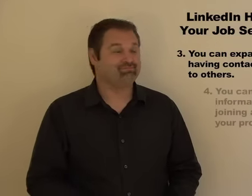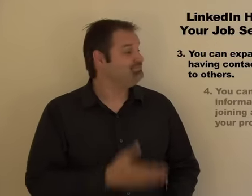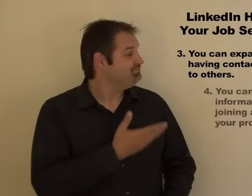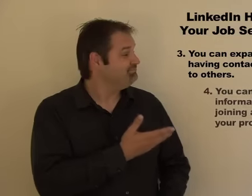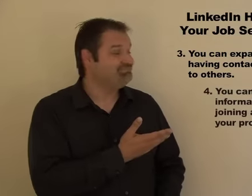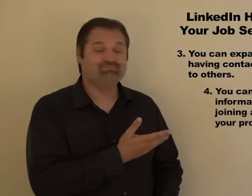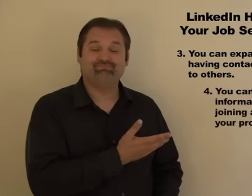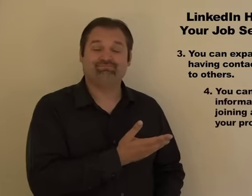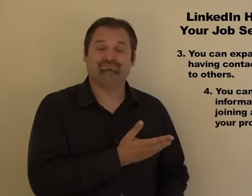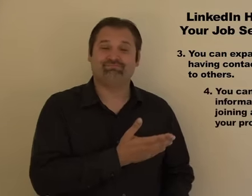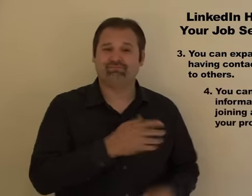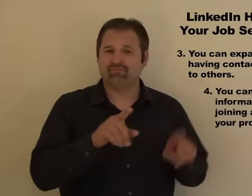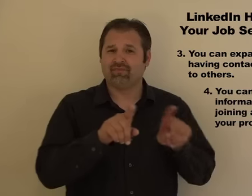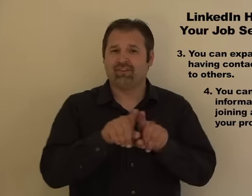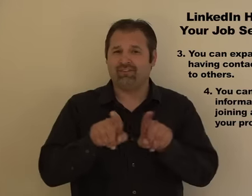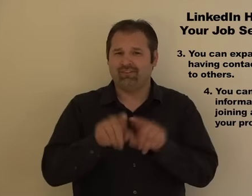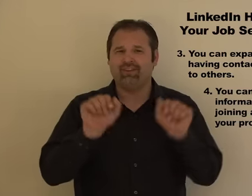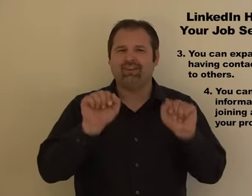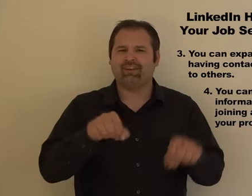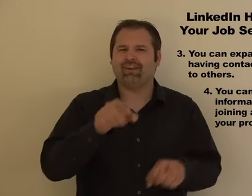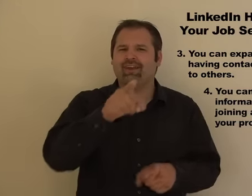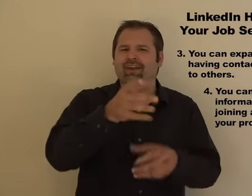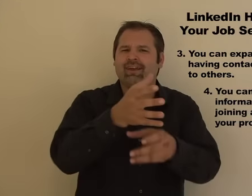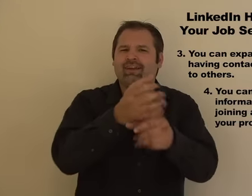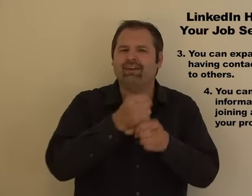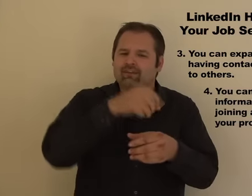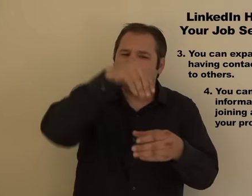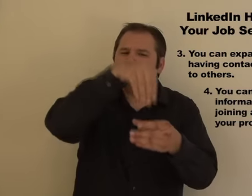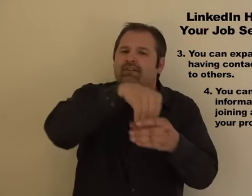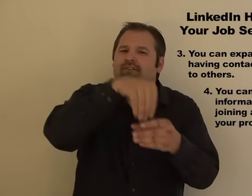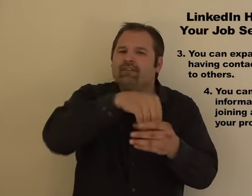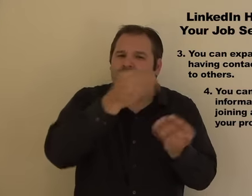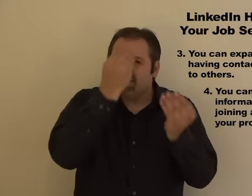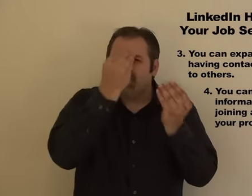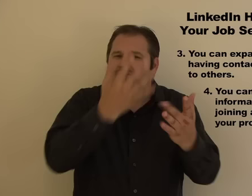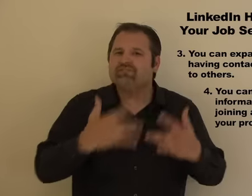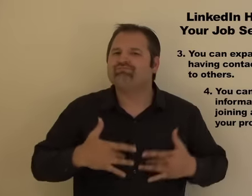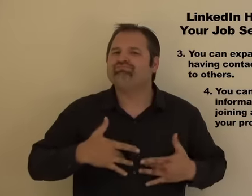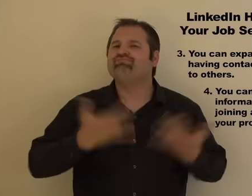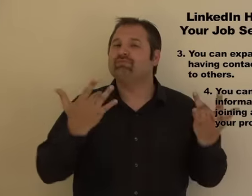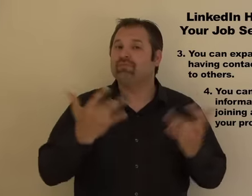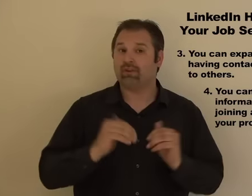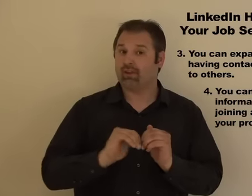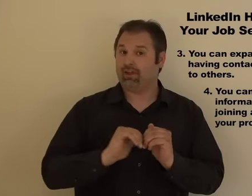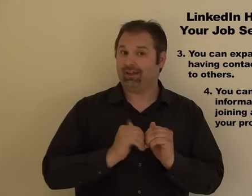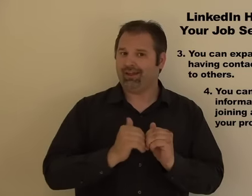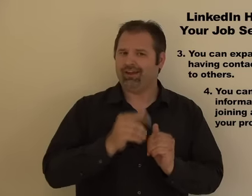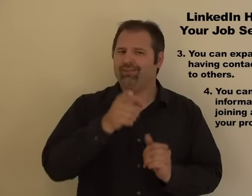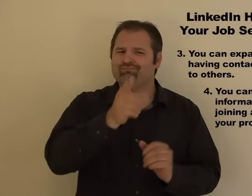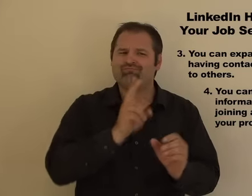You can also obtain insider information about a field by joining a group related to your profession.